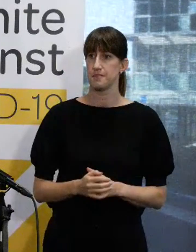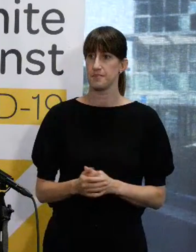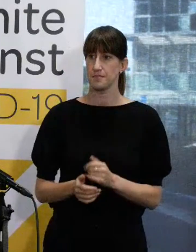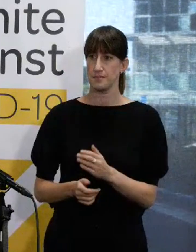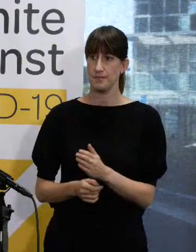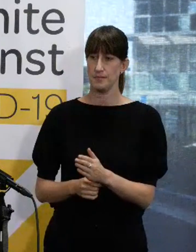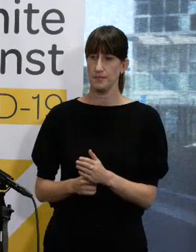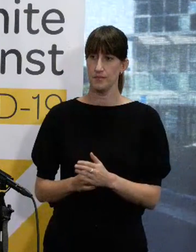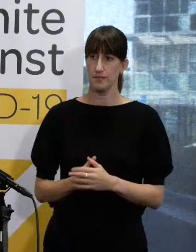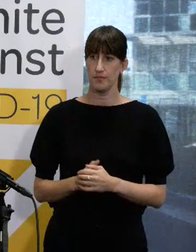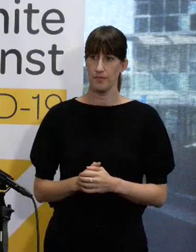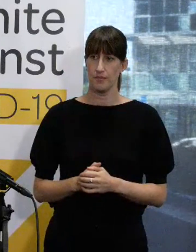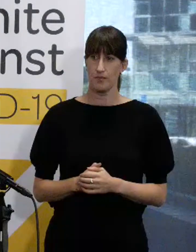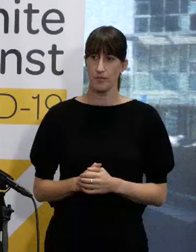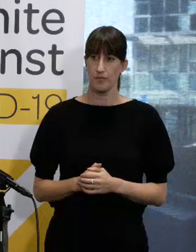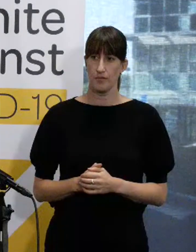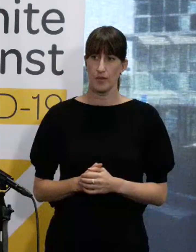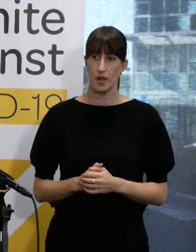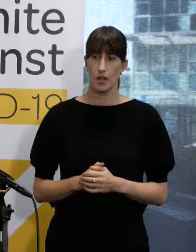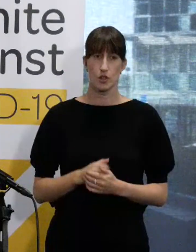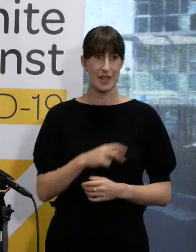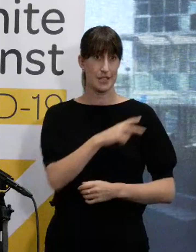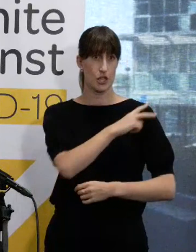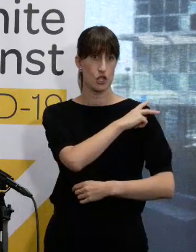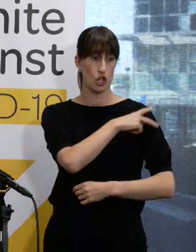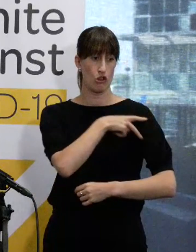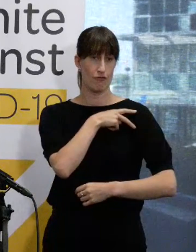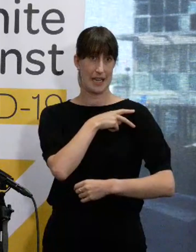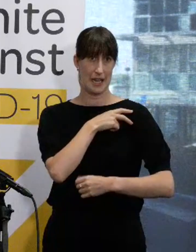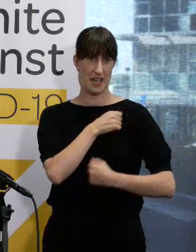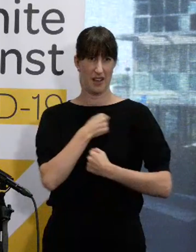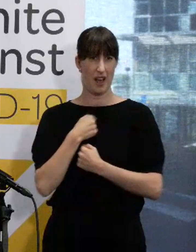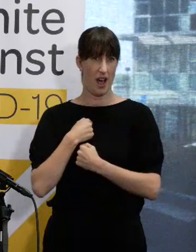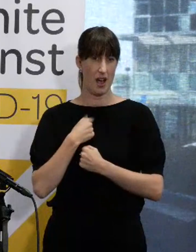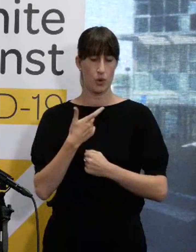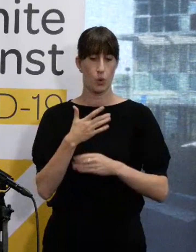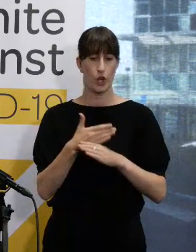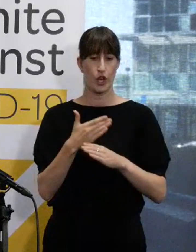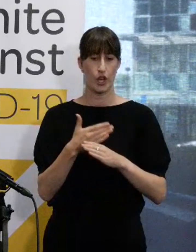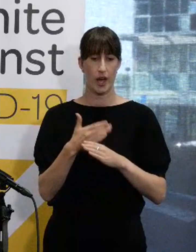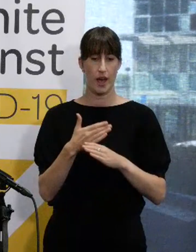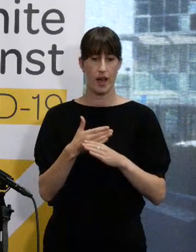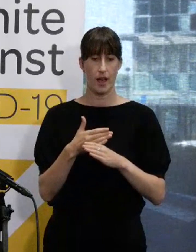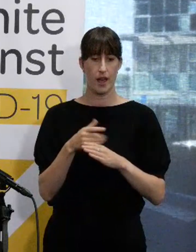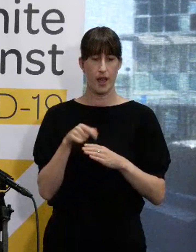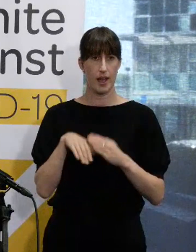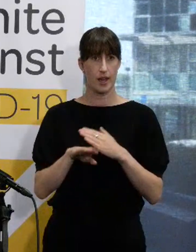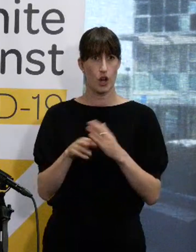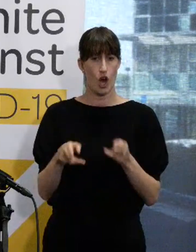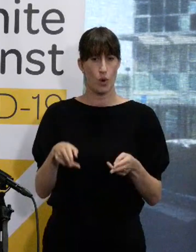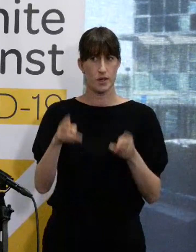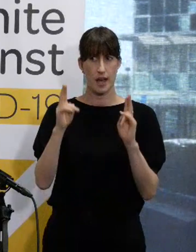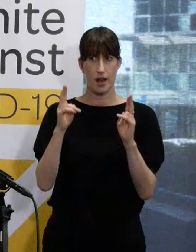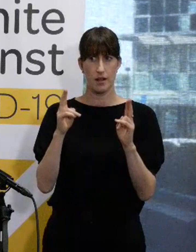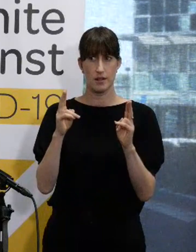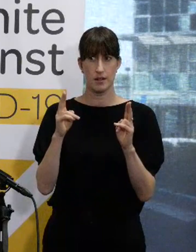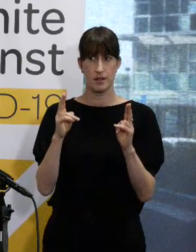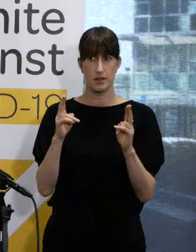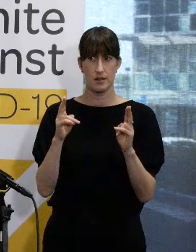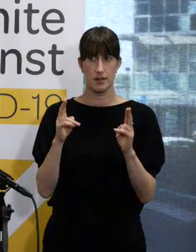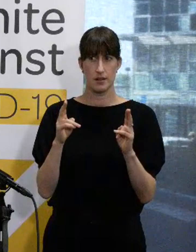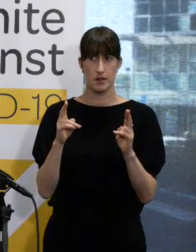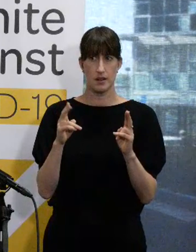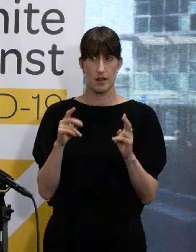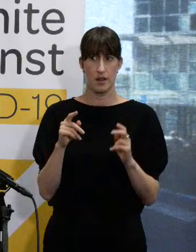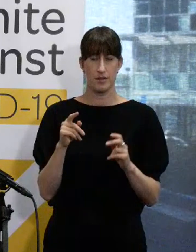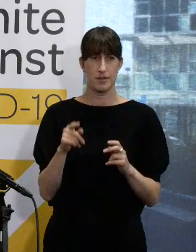So the place where this security worker worked, was this in one of the hotels that you've seen? It's sort of a big and a high number